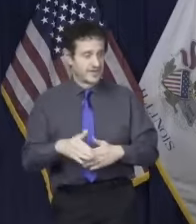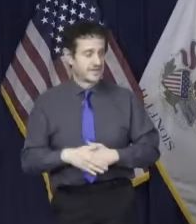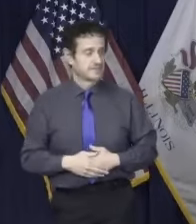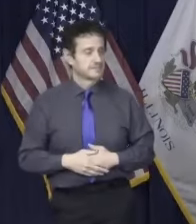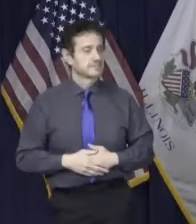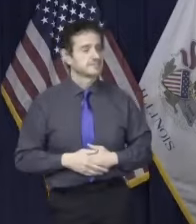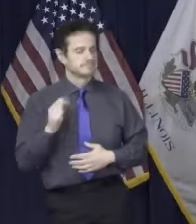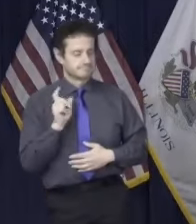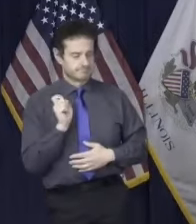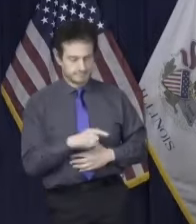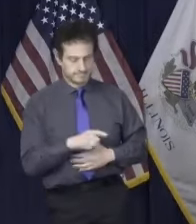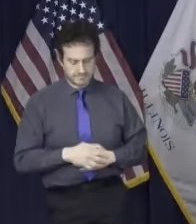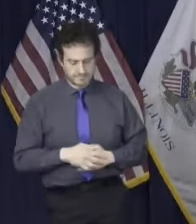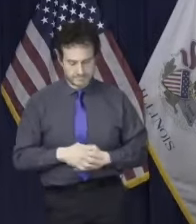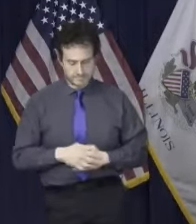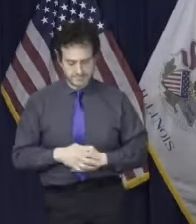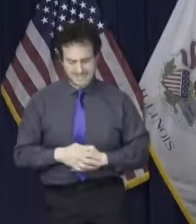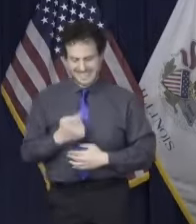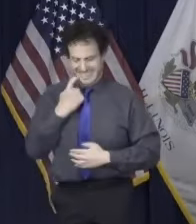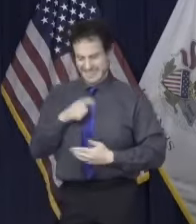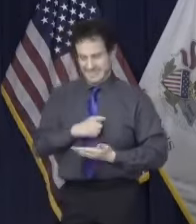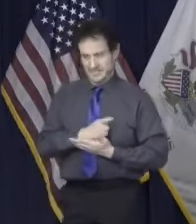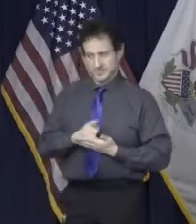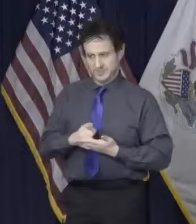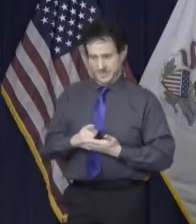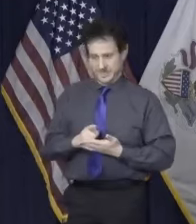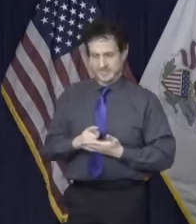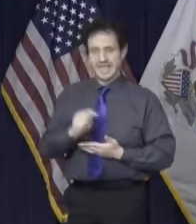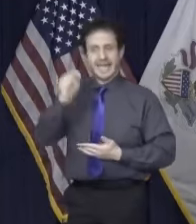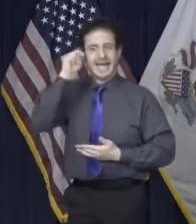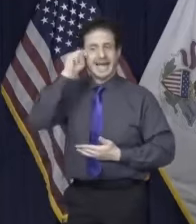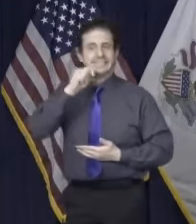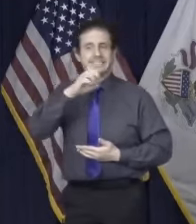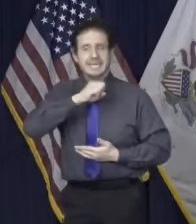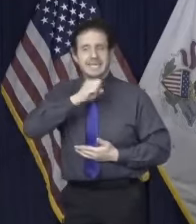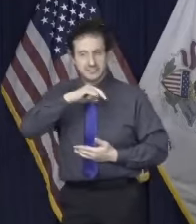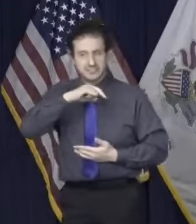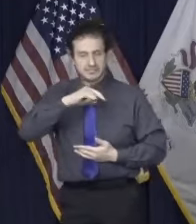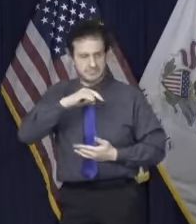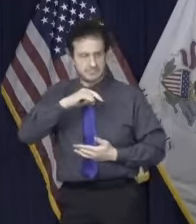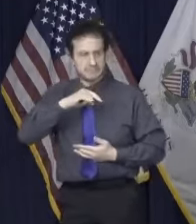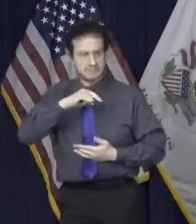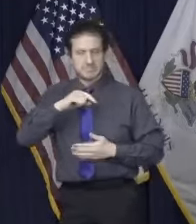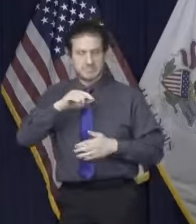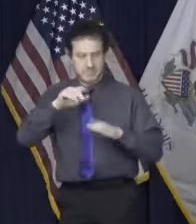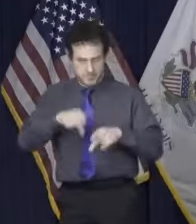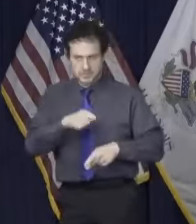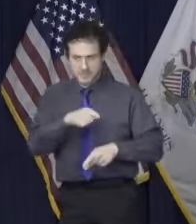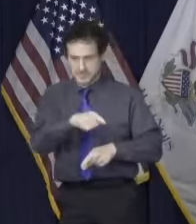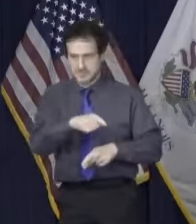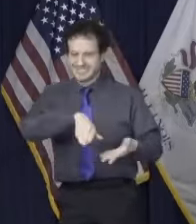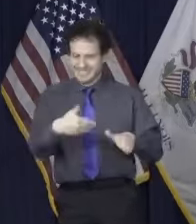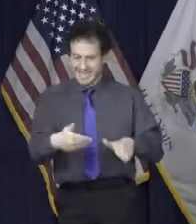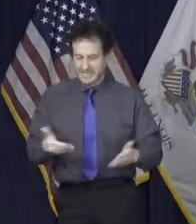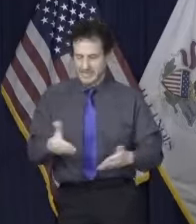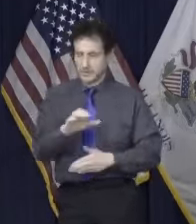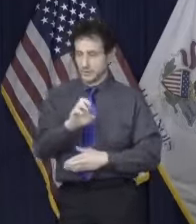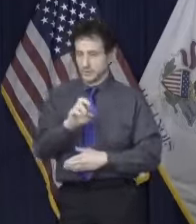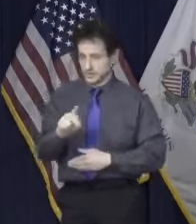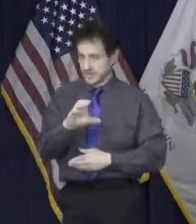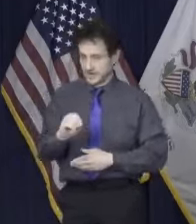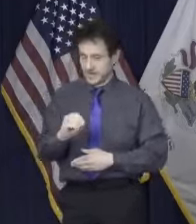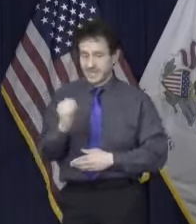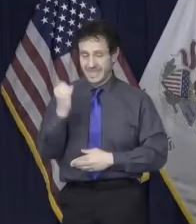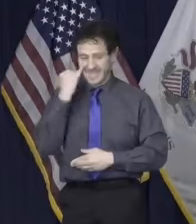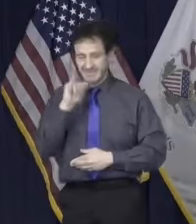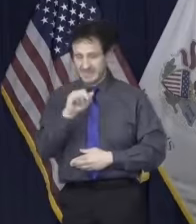Earlier this week, the state reported the death of a teenager in Cook County. Are you familiar with this case? If so, is this the state's